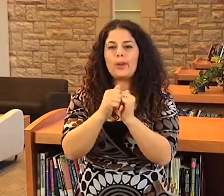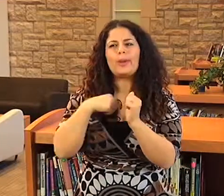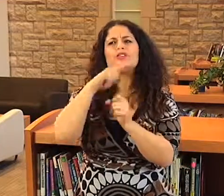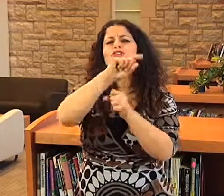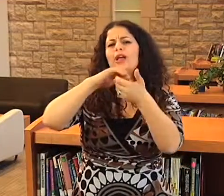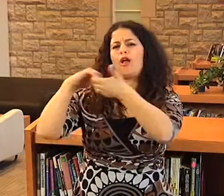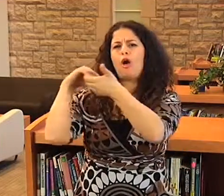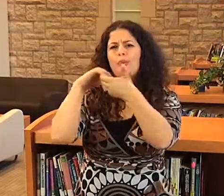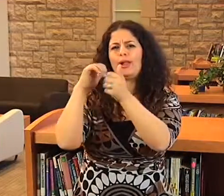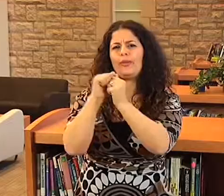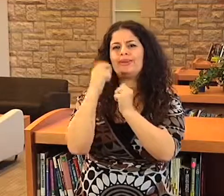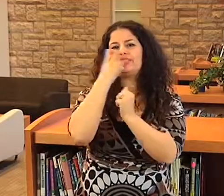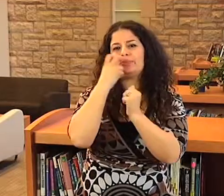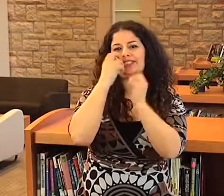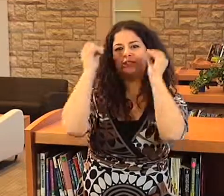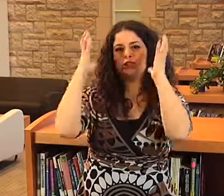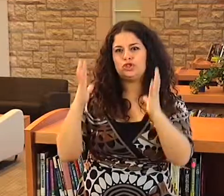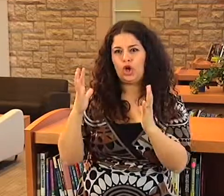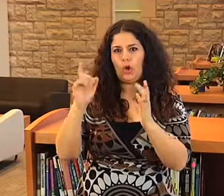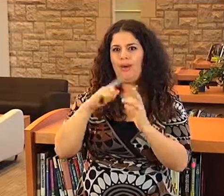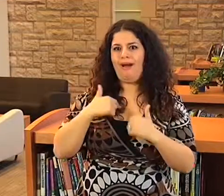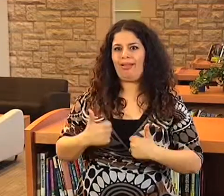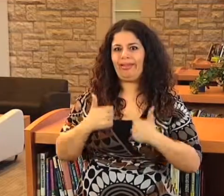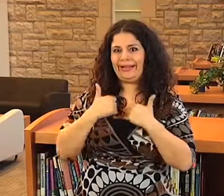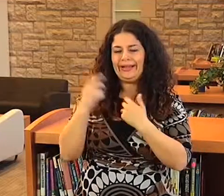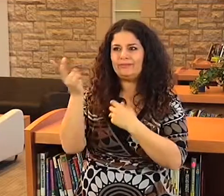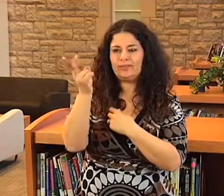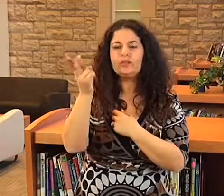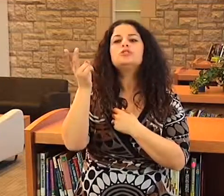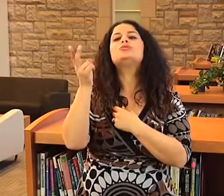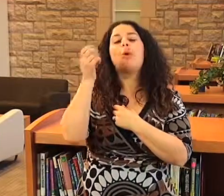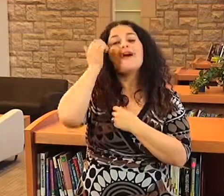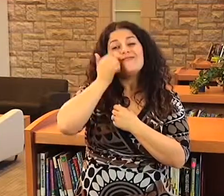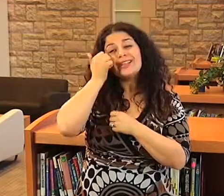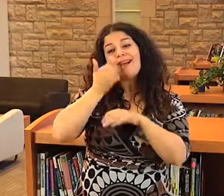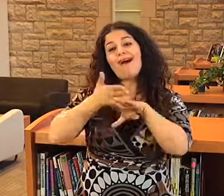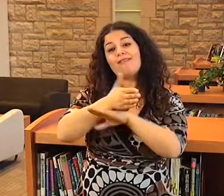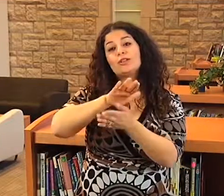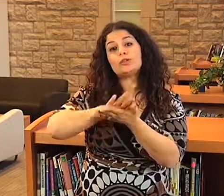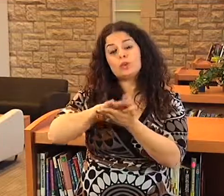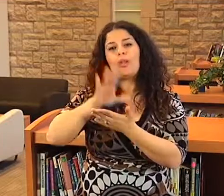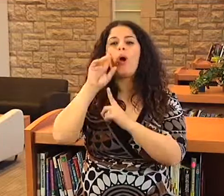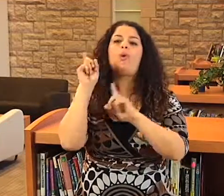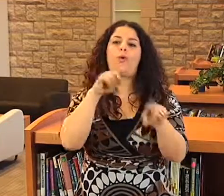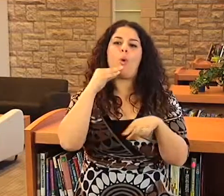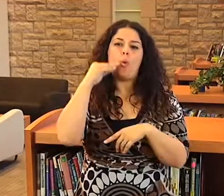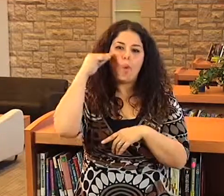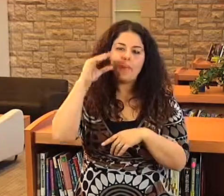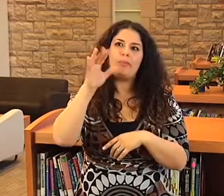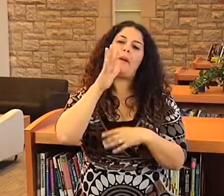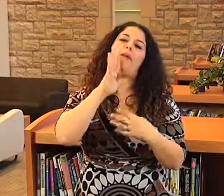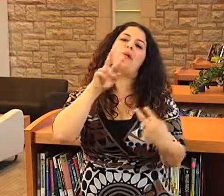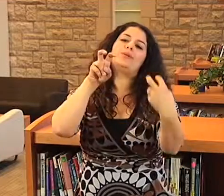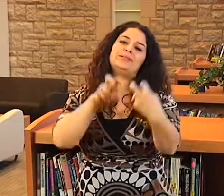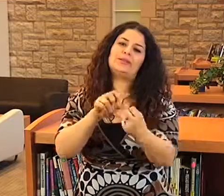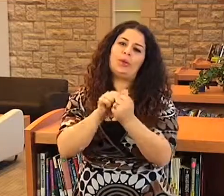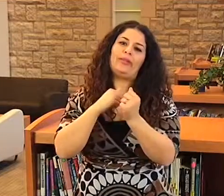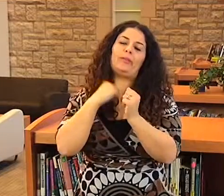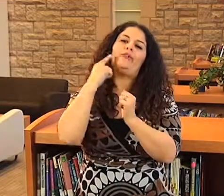Also, my parents did a lot of speech therapy with me, along in collaboration with the speech therapists from the school. I would go to